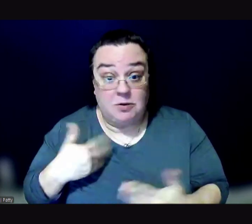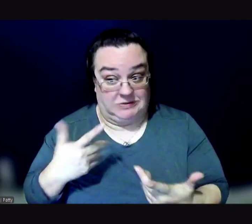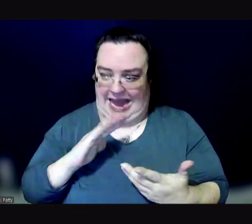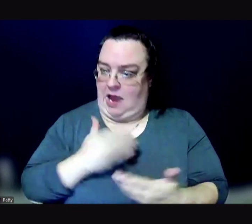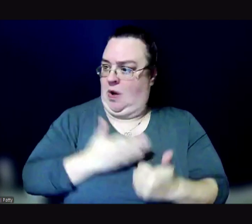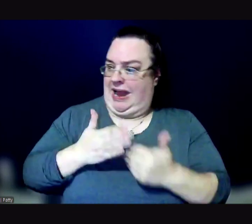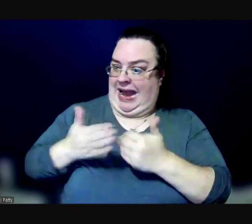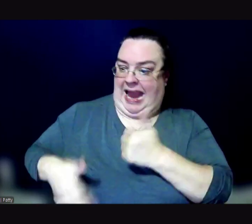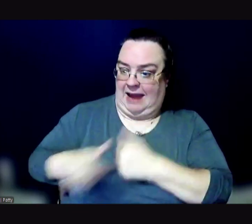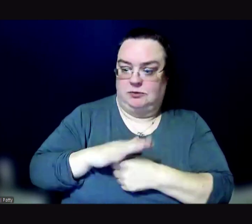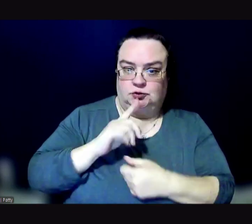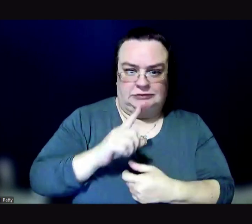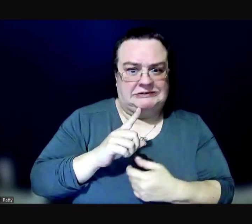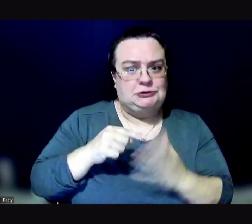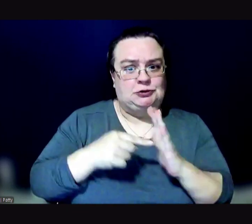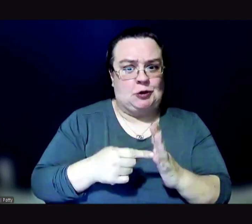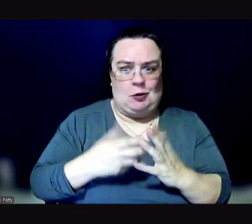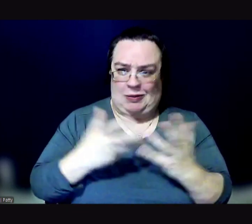another.